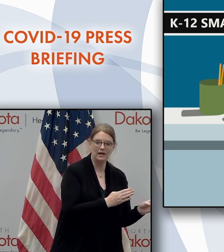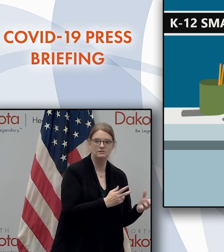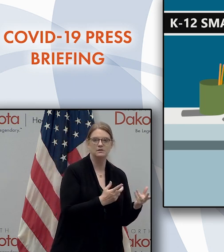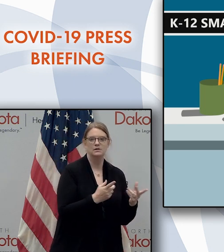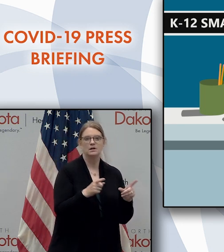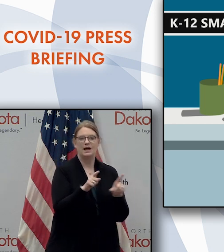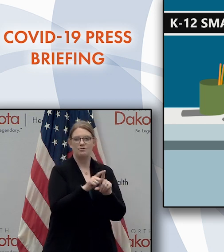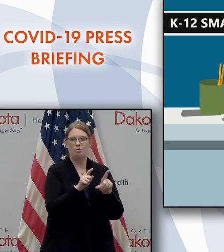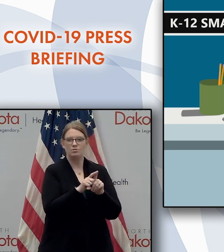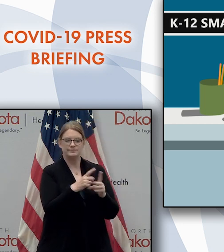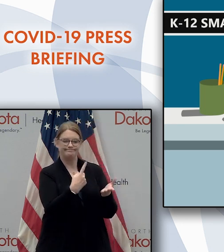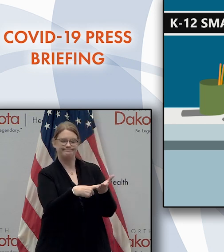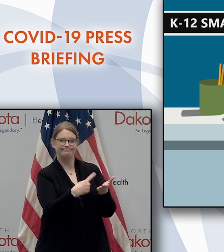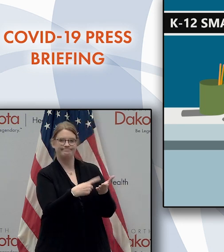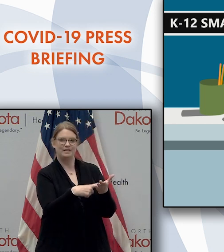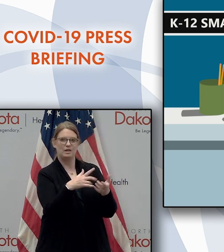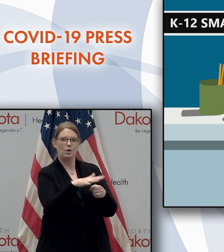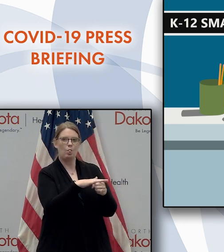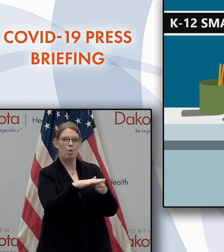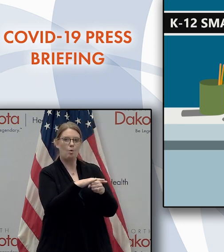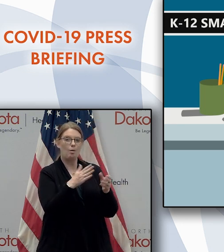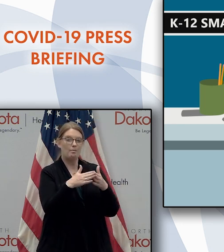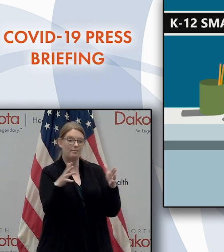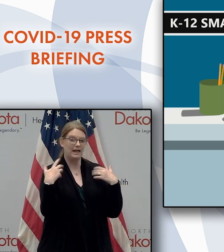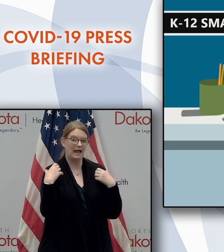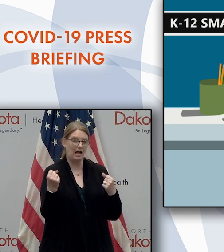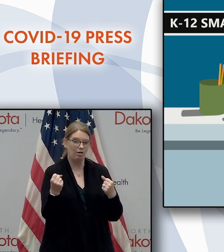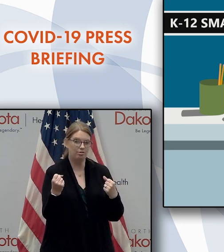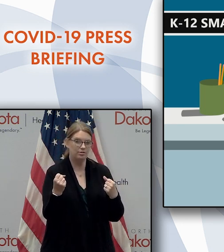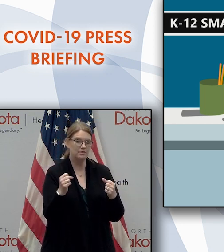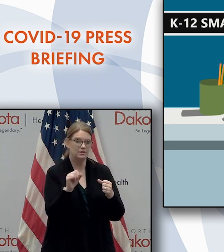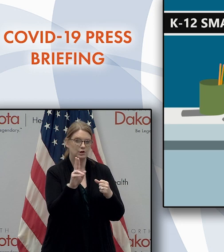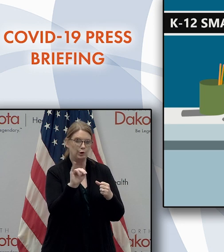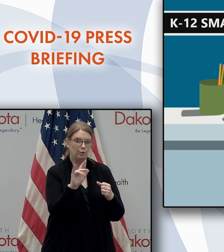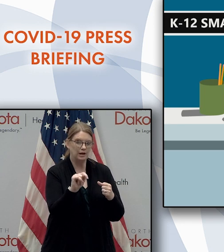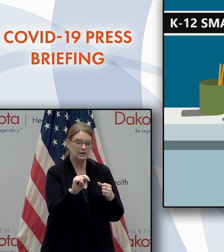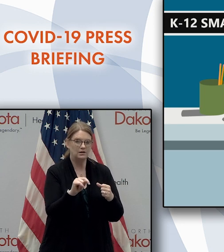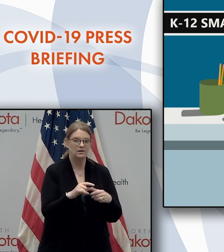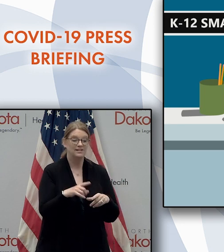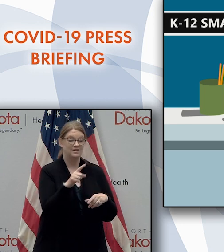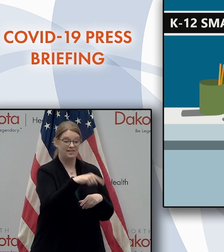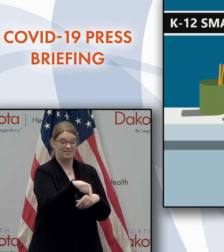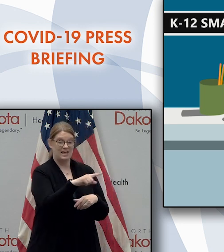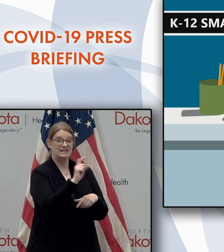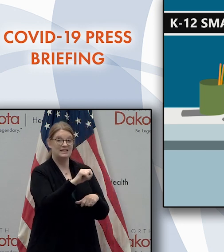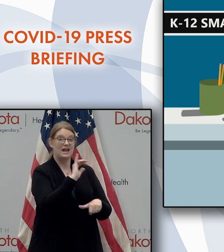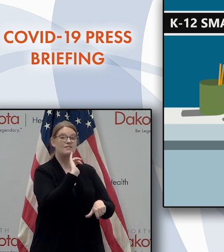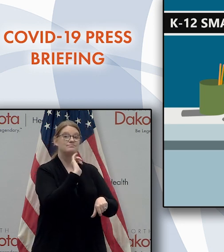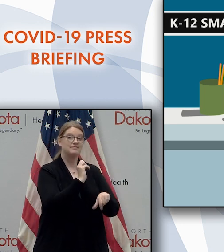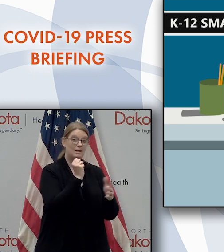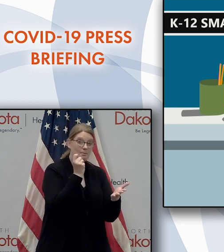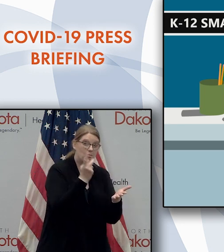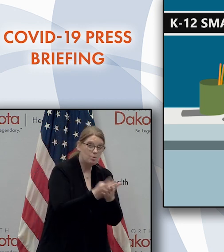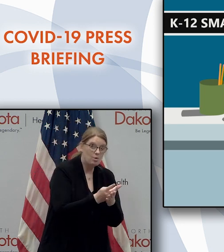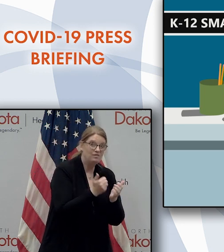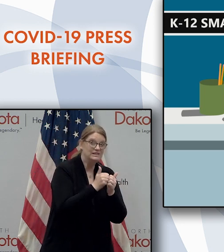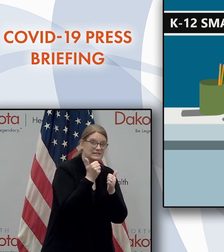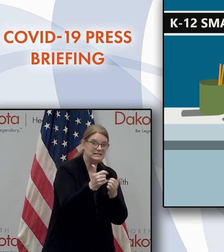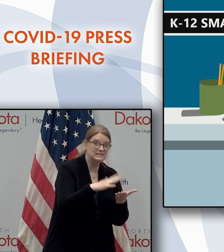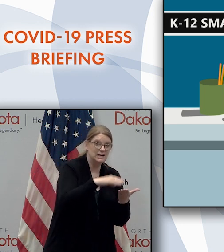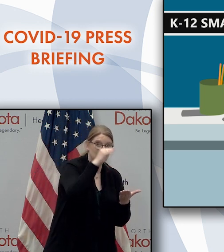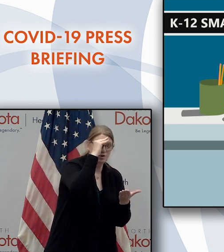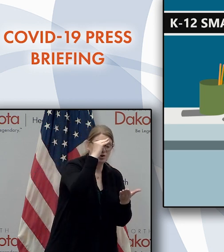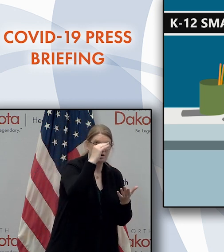consultation with their local public unit. Also, each school board will have an approved distance distance learning plan on file, which is going to be an